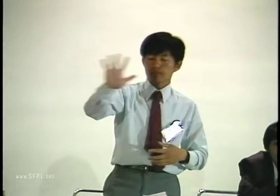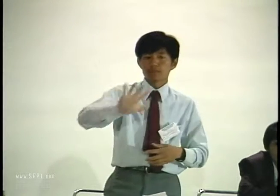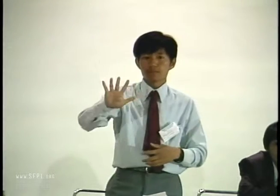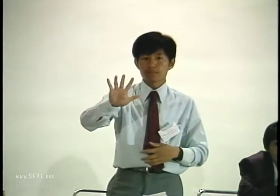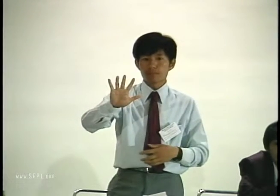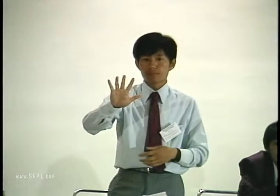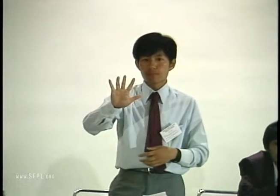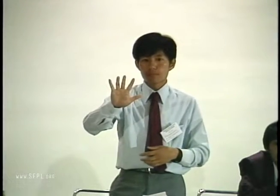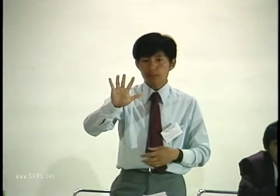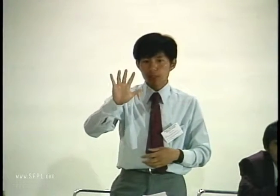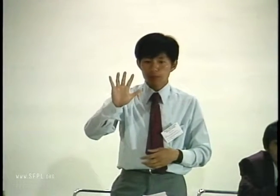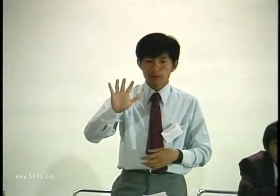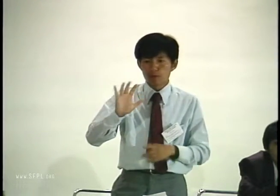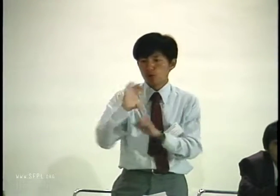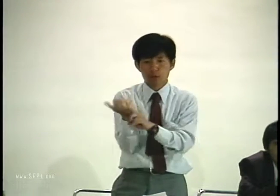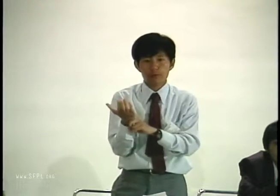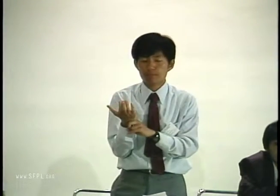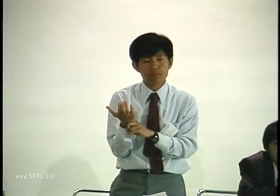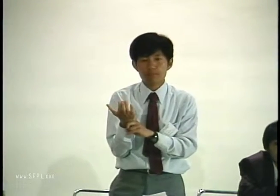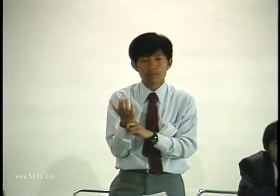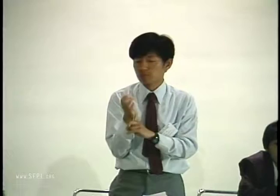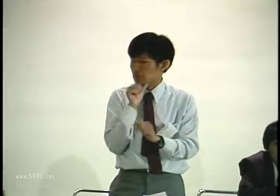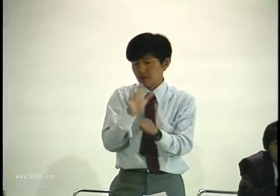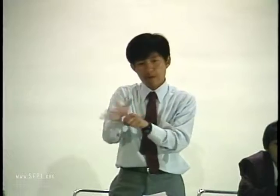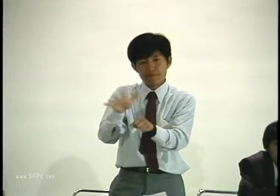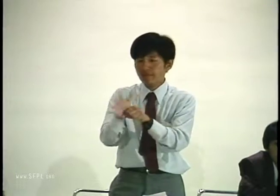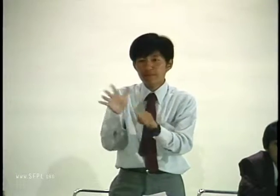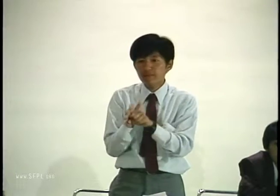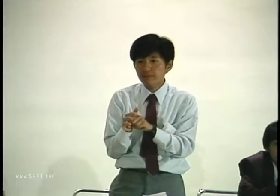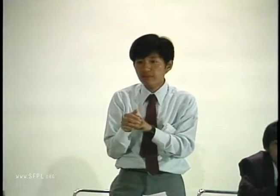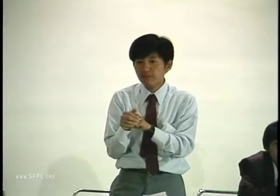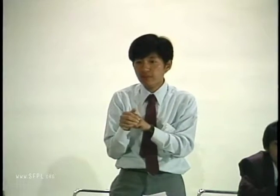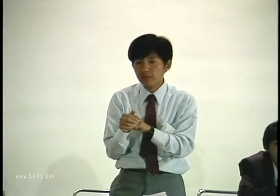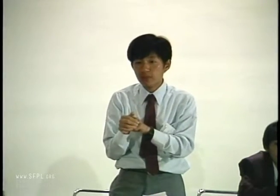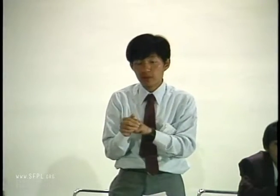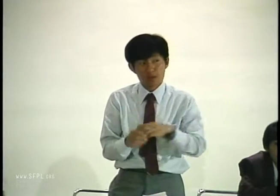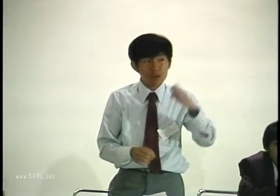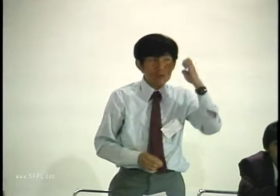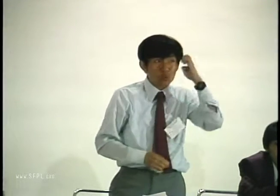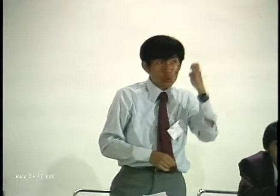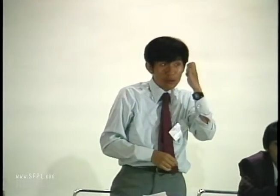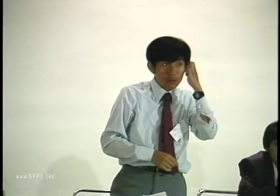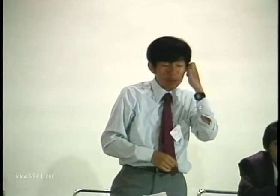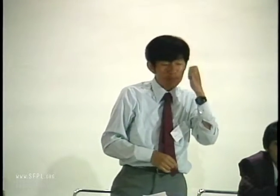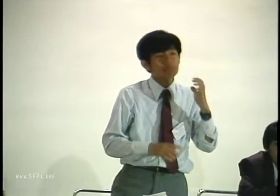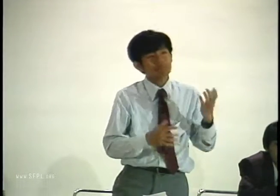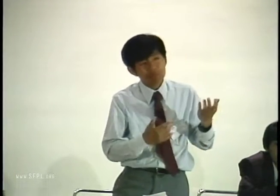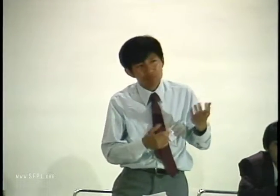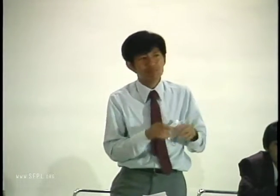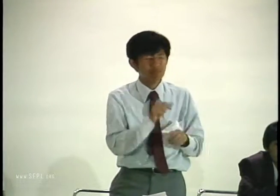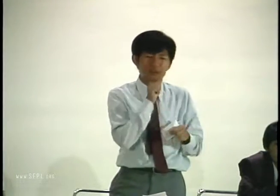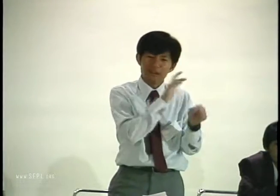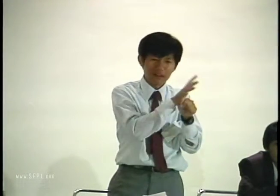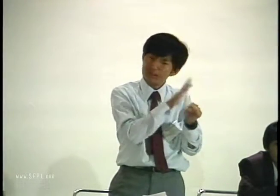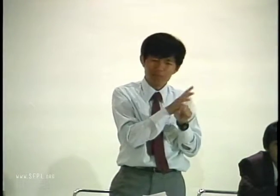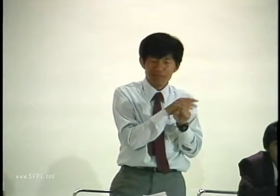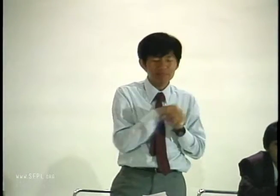about Asian geography or culture or experience. It was very inadequate in that way. There was a fair amount of